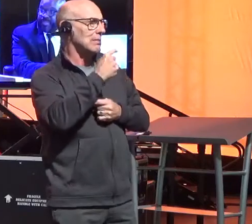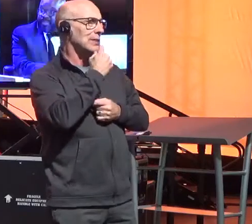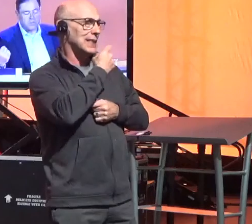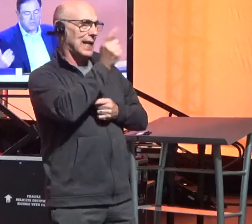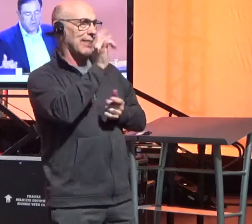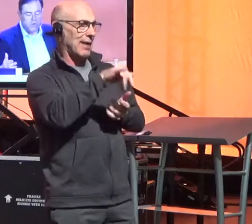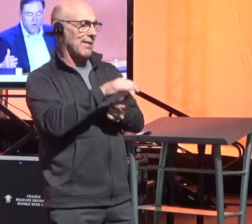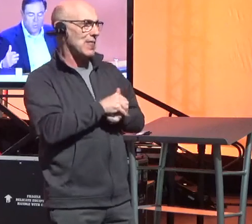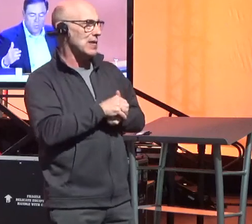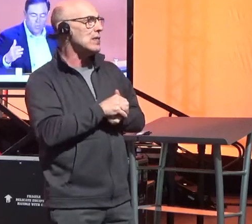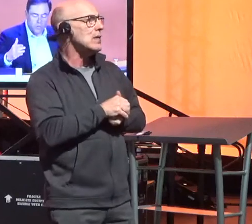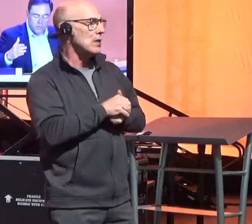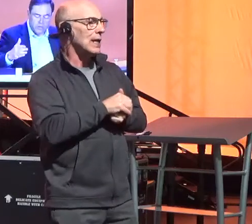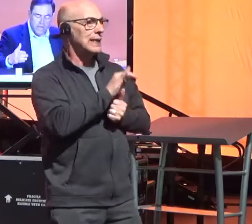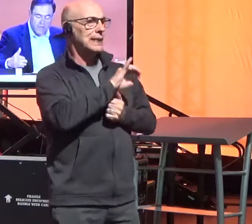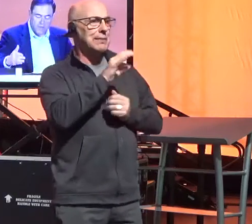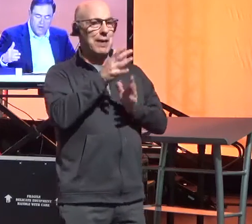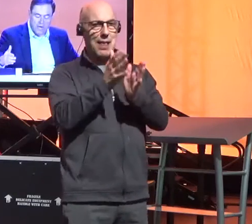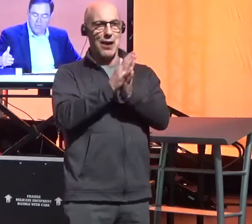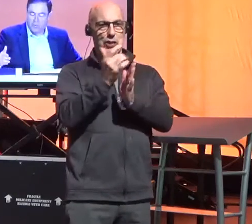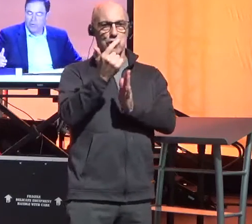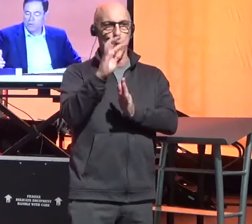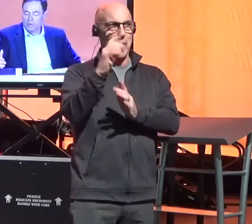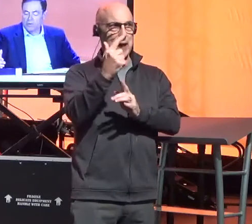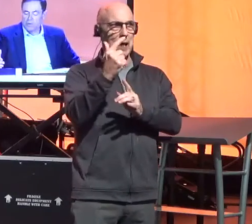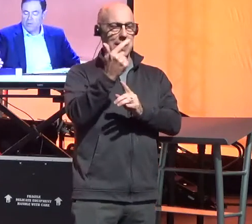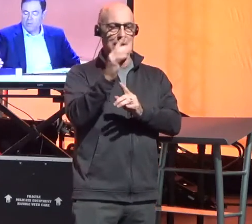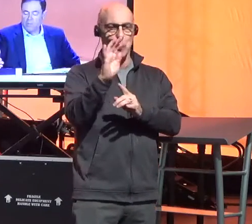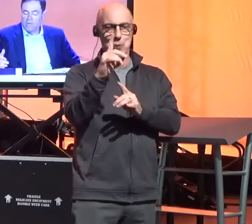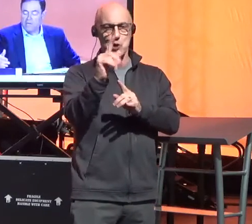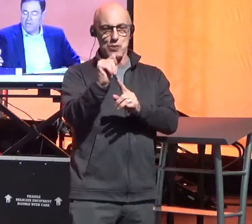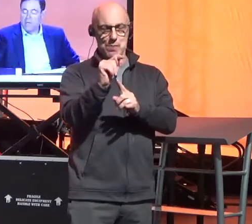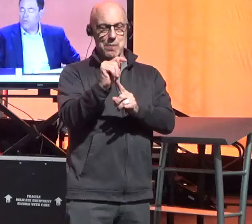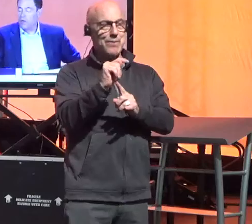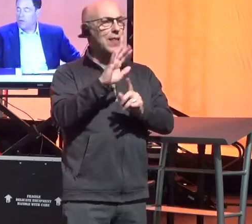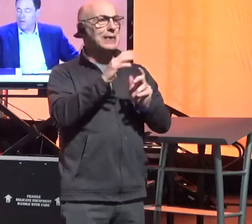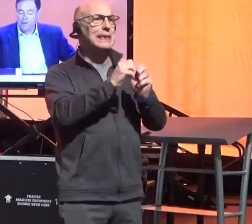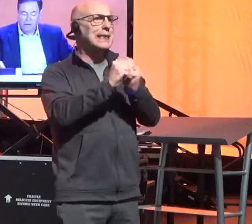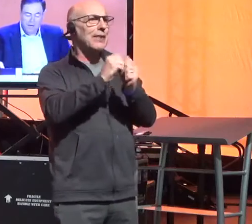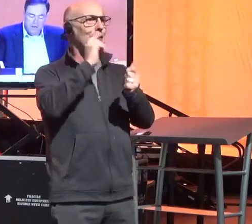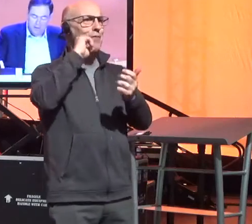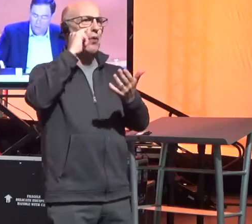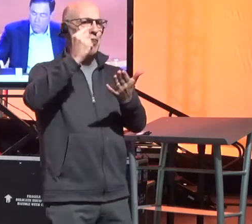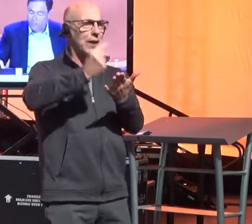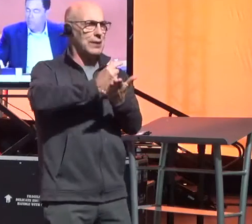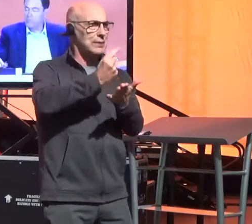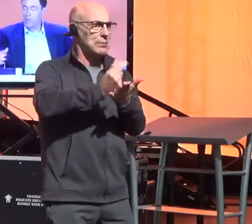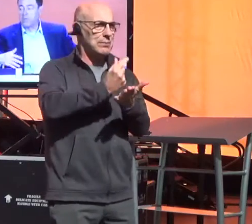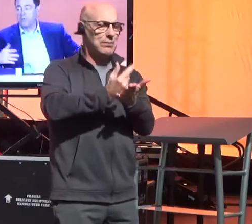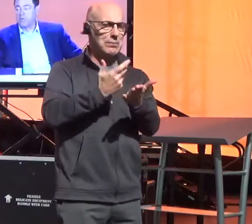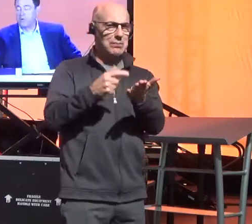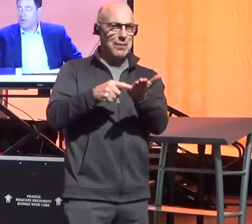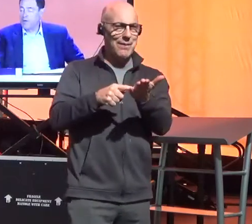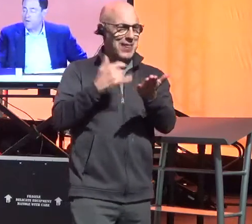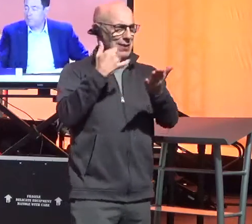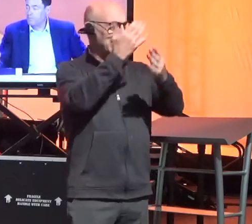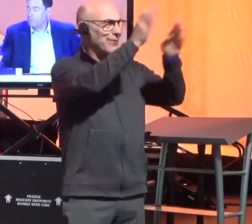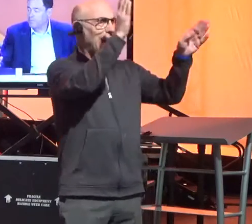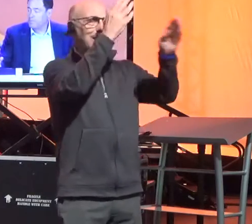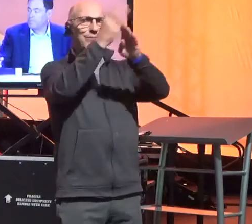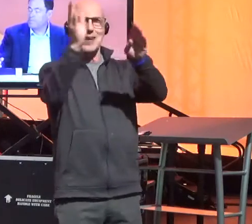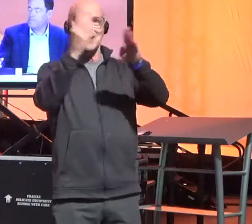Greg, same question for you on, does together for the gospel mean anything when so many people are so divided?